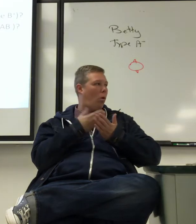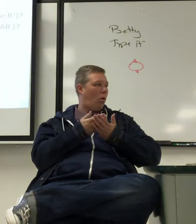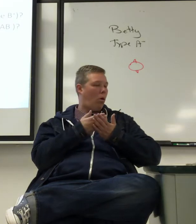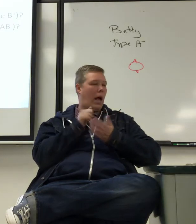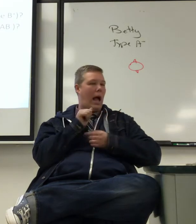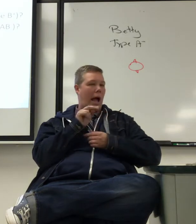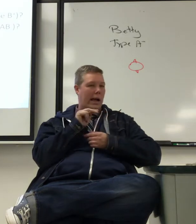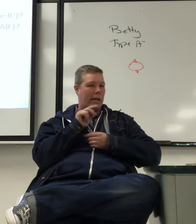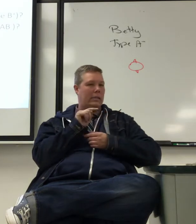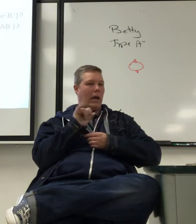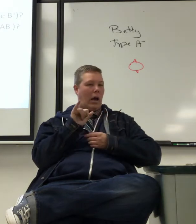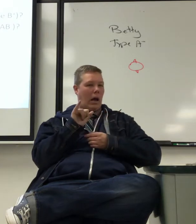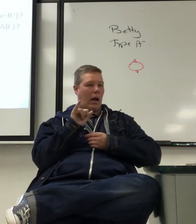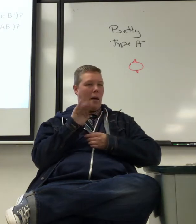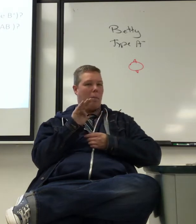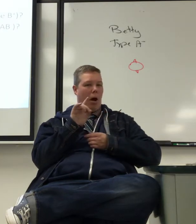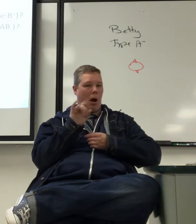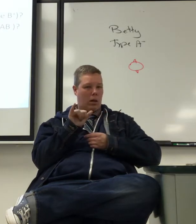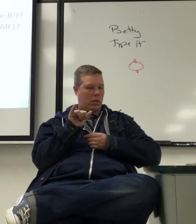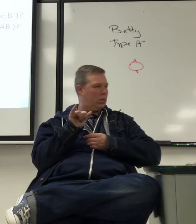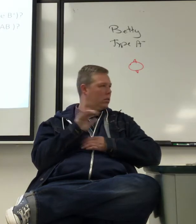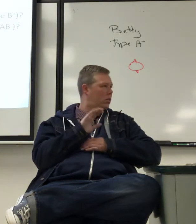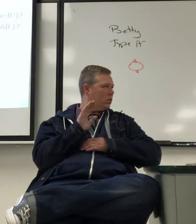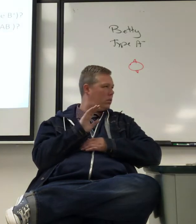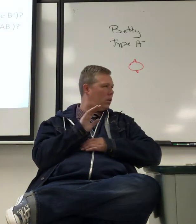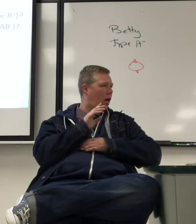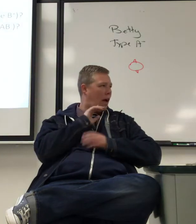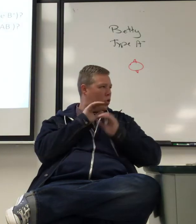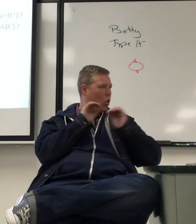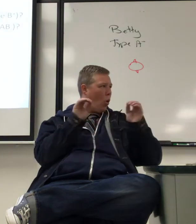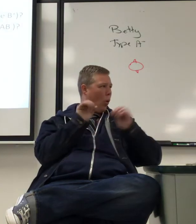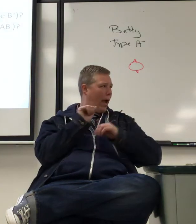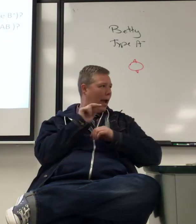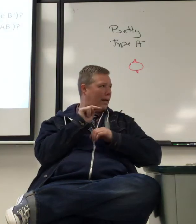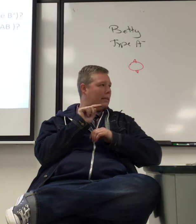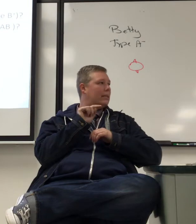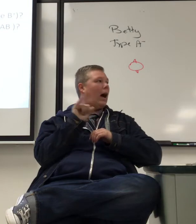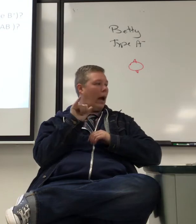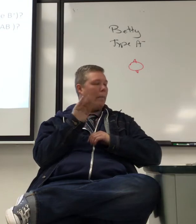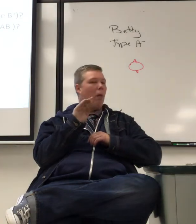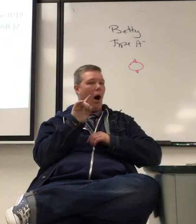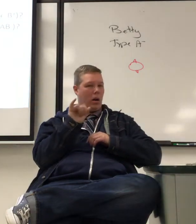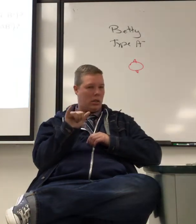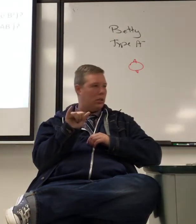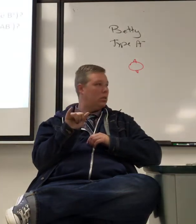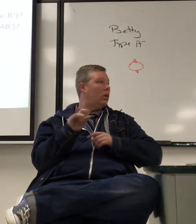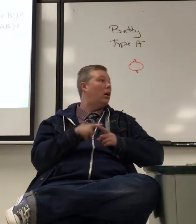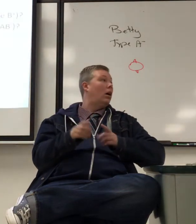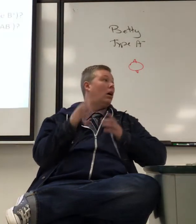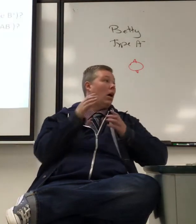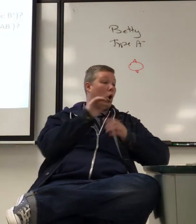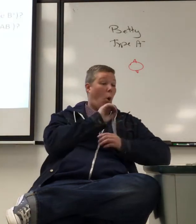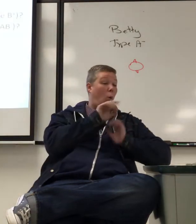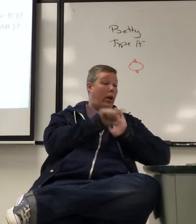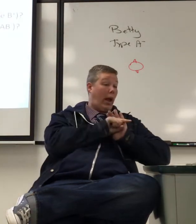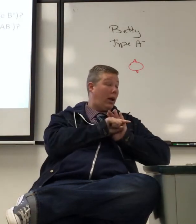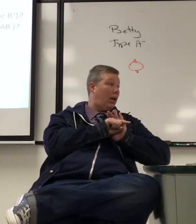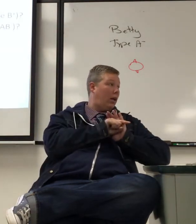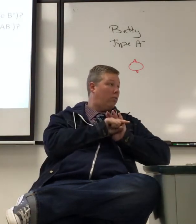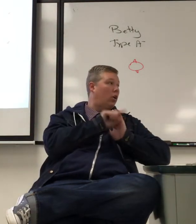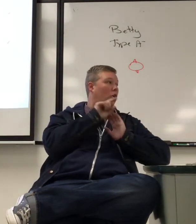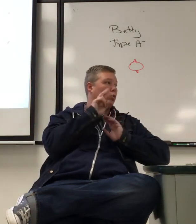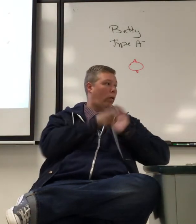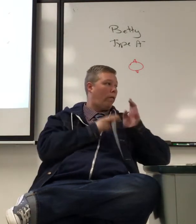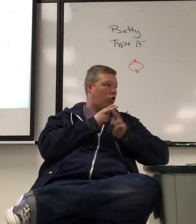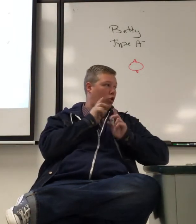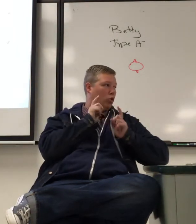no antibodies. You'll have a chance to talk about blood typing again on Friday and on Monday and on the written test. So I'm